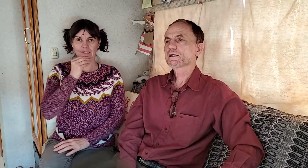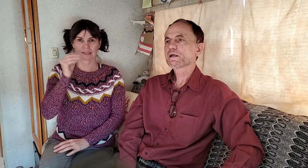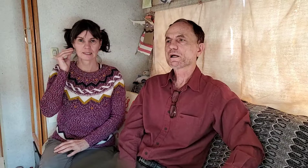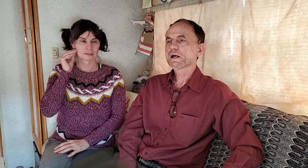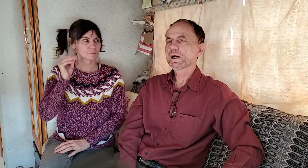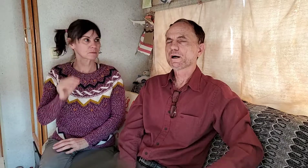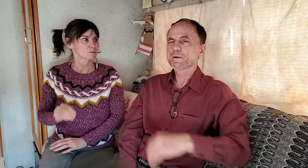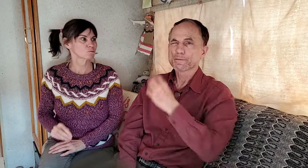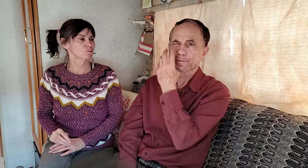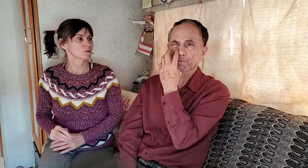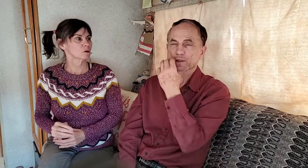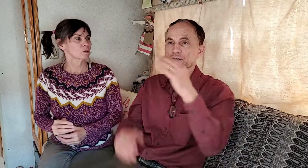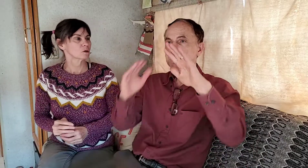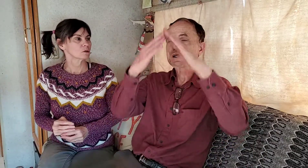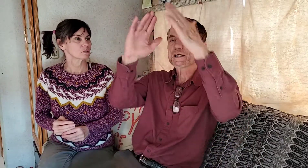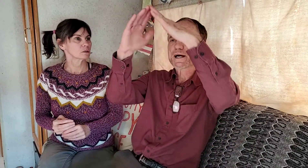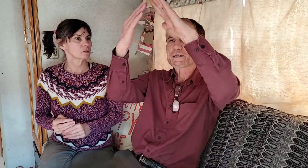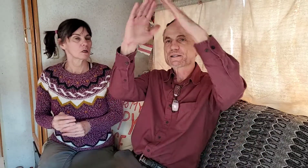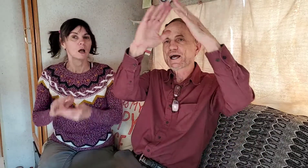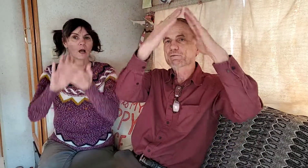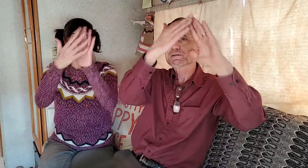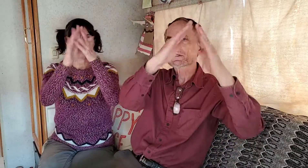Palace. City, I did that one.